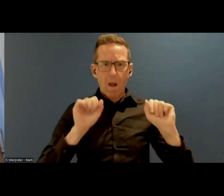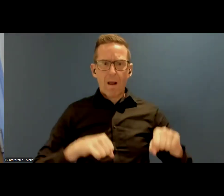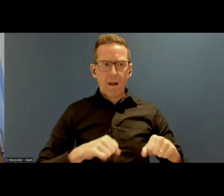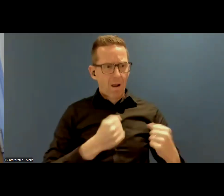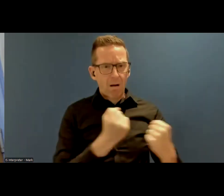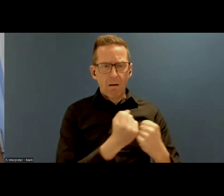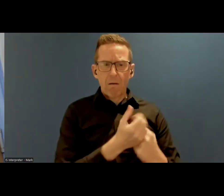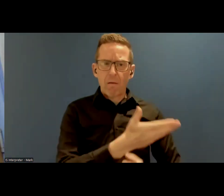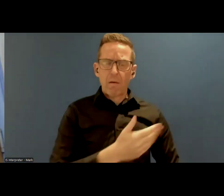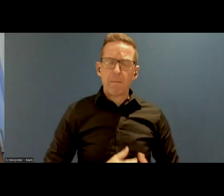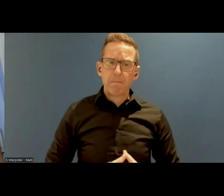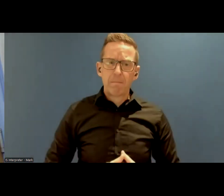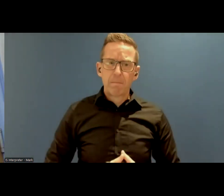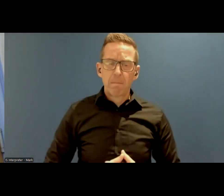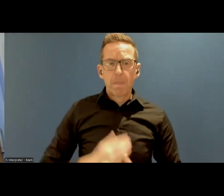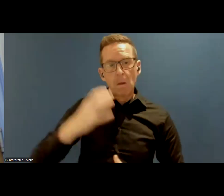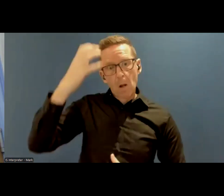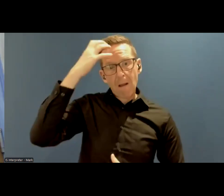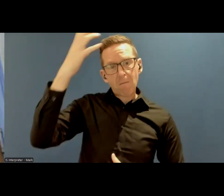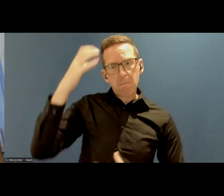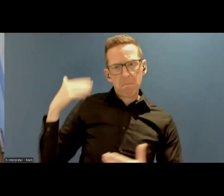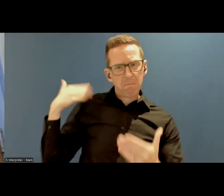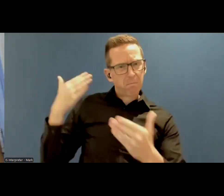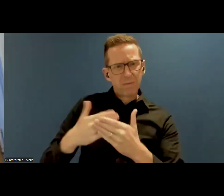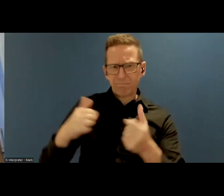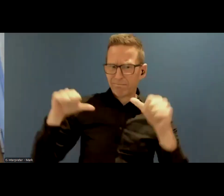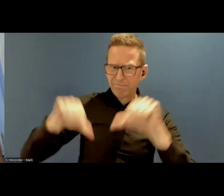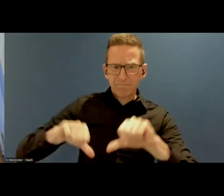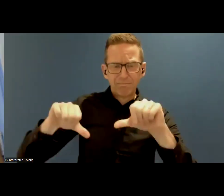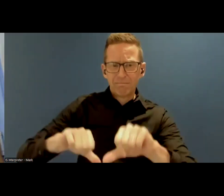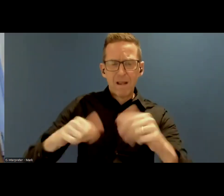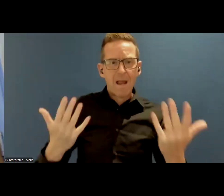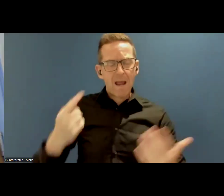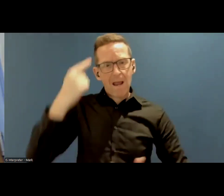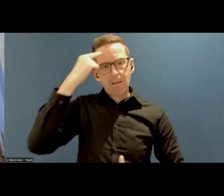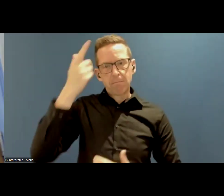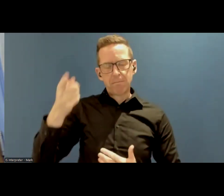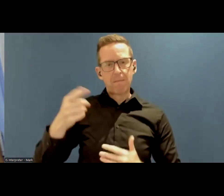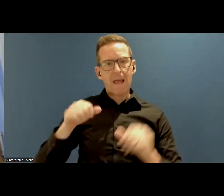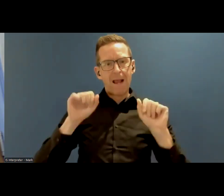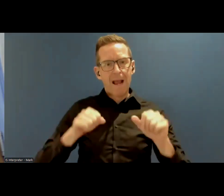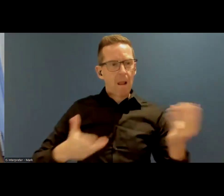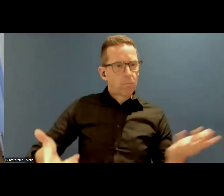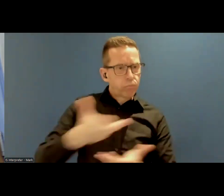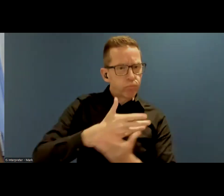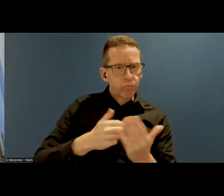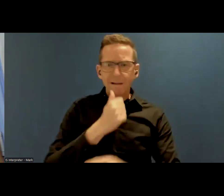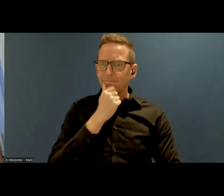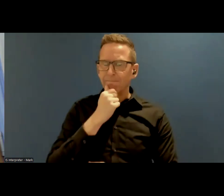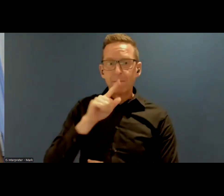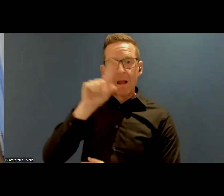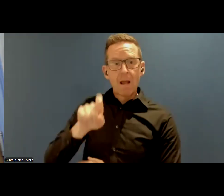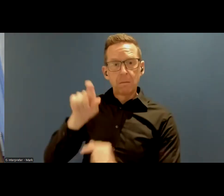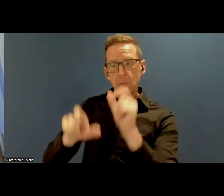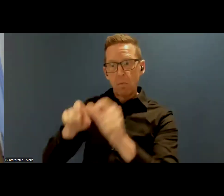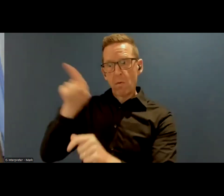has seriously failed to ensure any meaningful influence over the bill for people with psychosocial disabilities